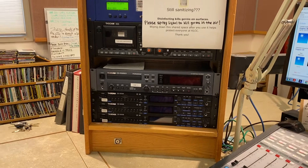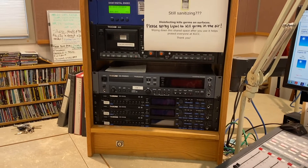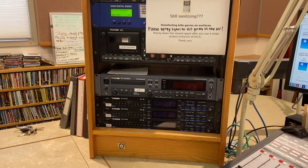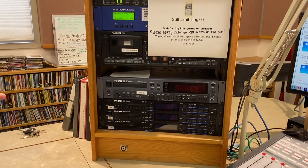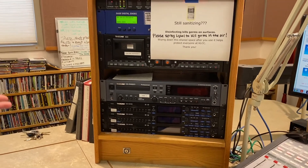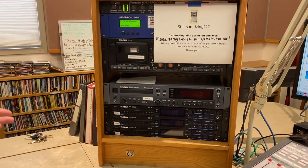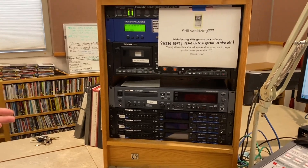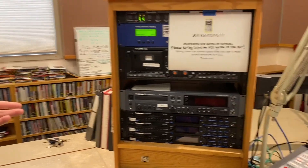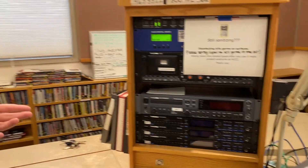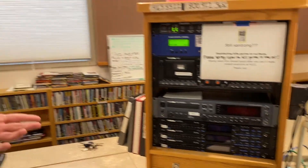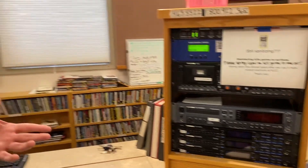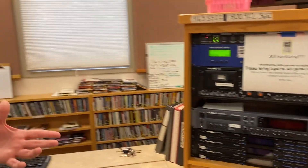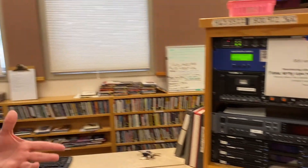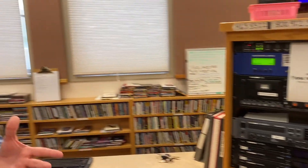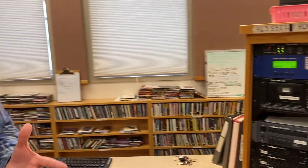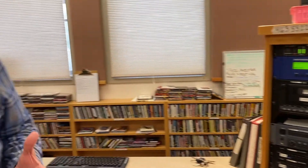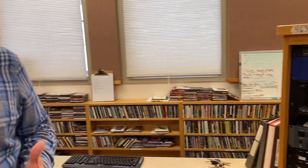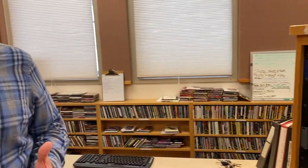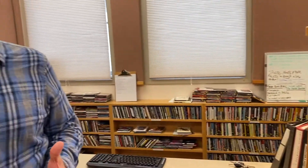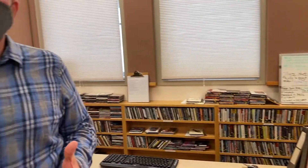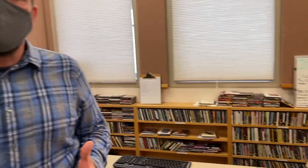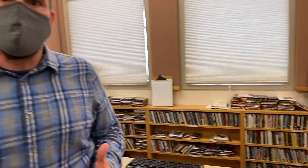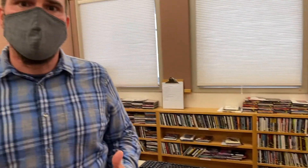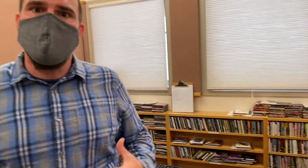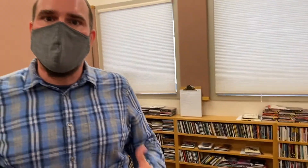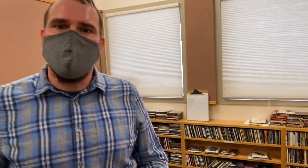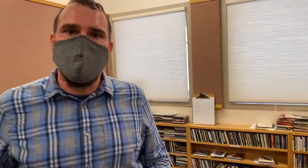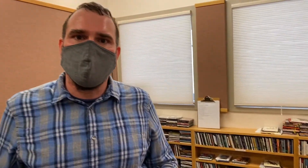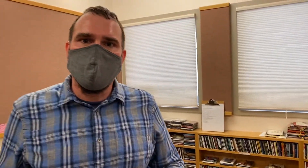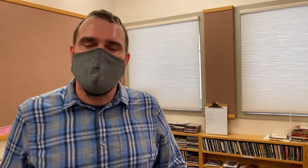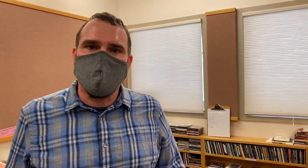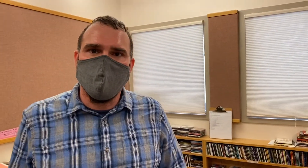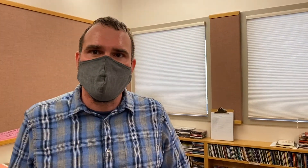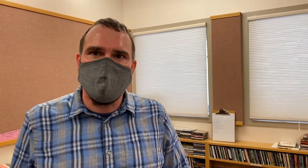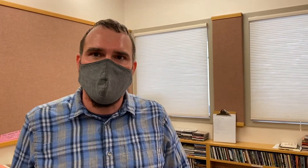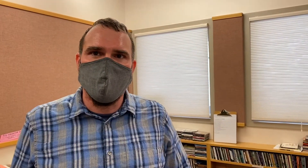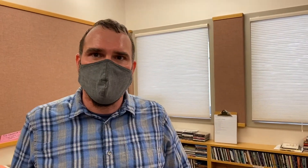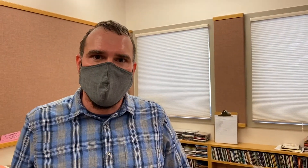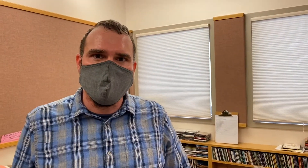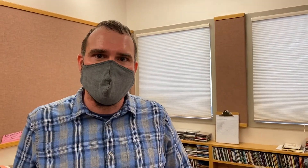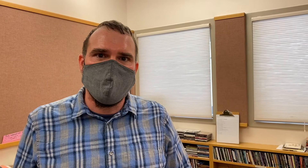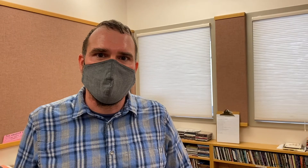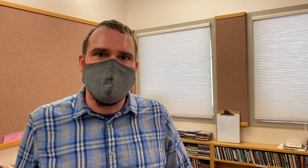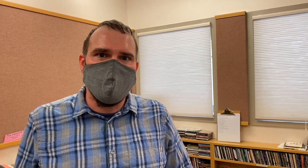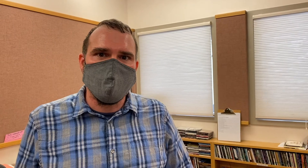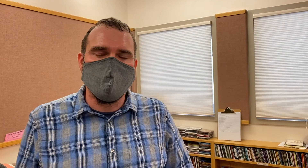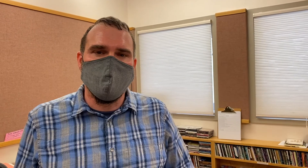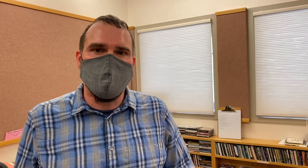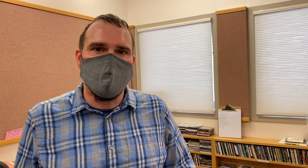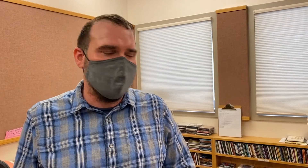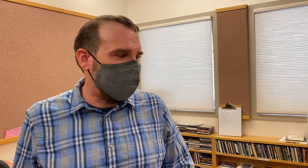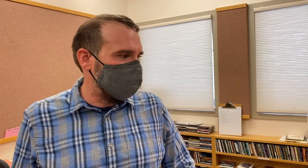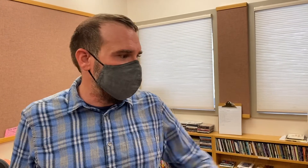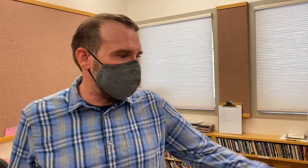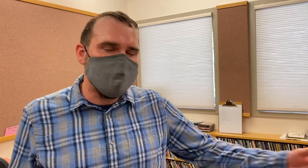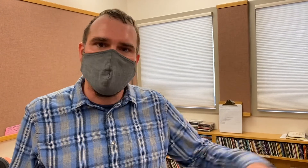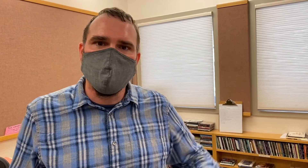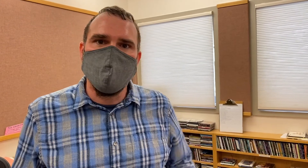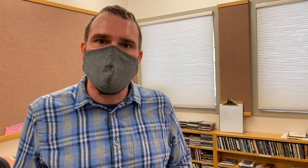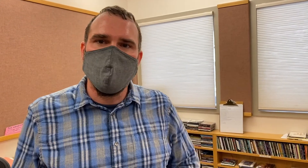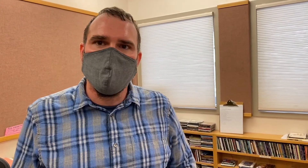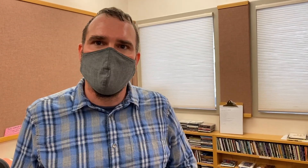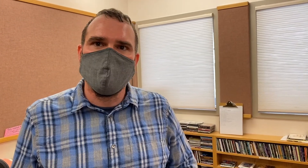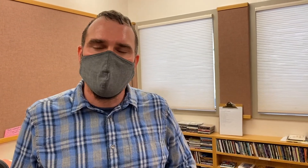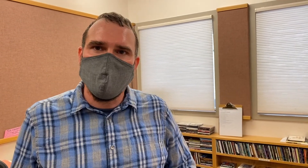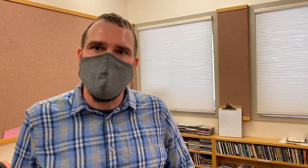A lot of our hosts, they have big music collections. We have a big music collection here at KLCC, so we still